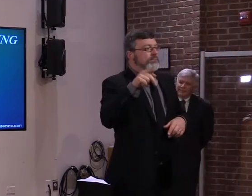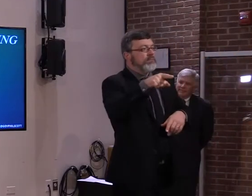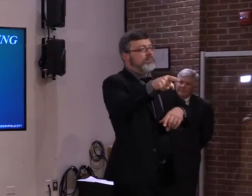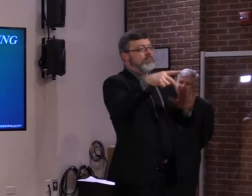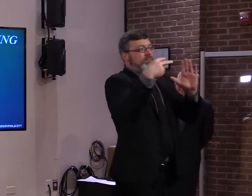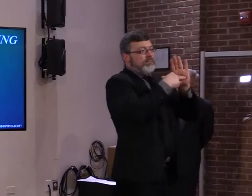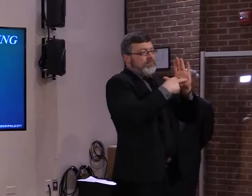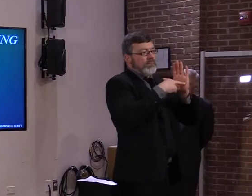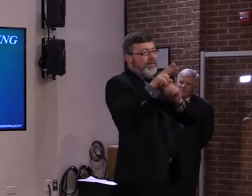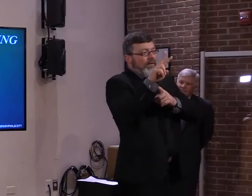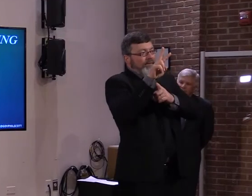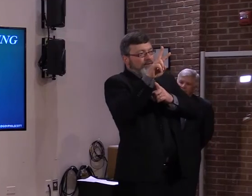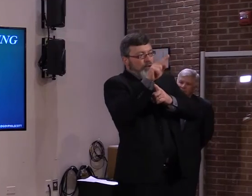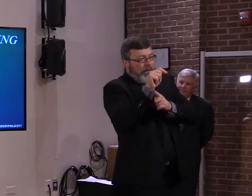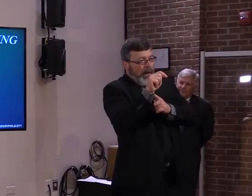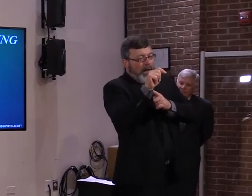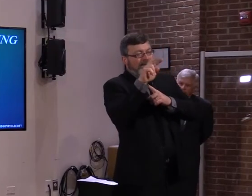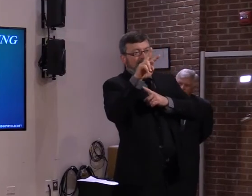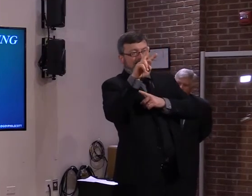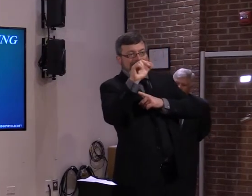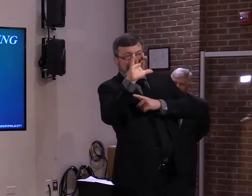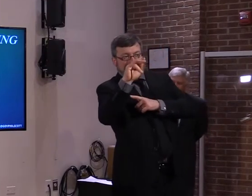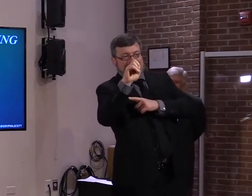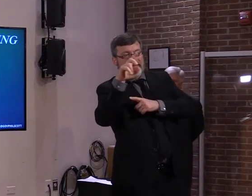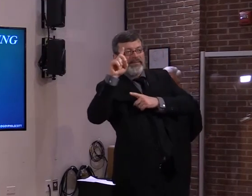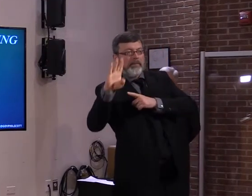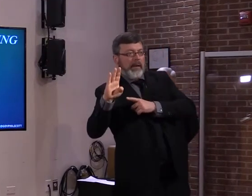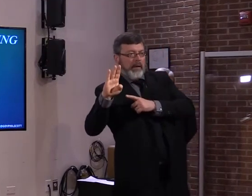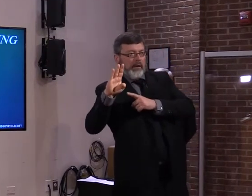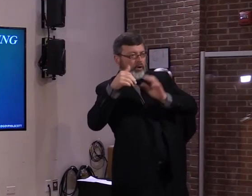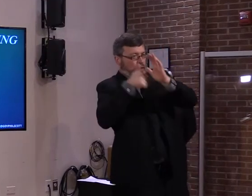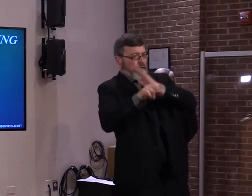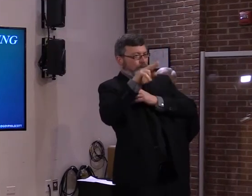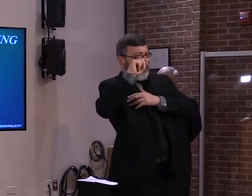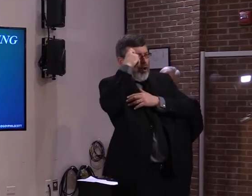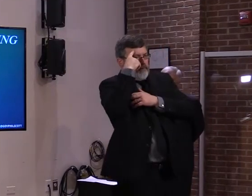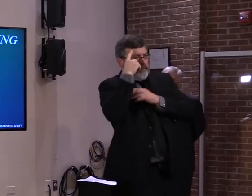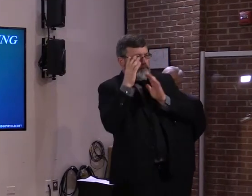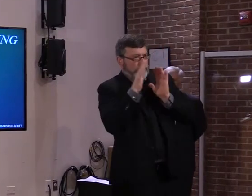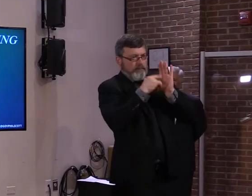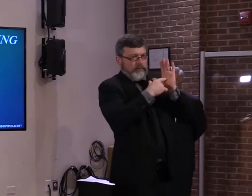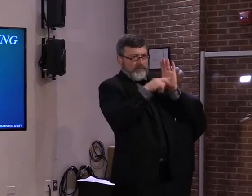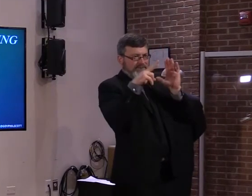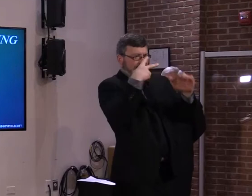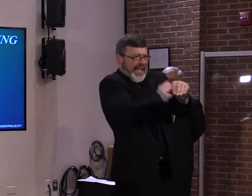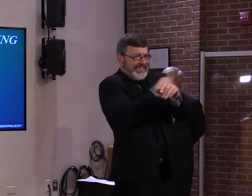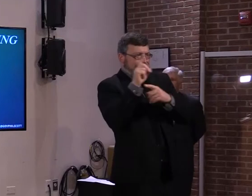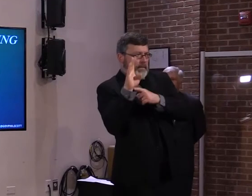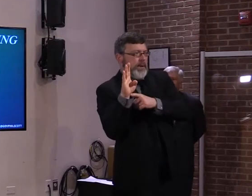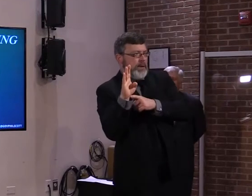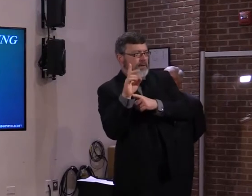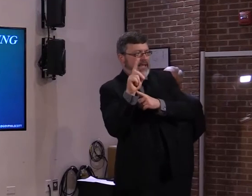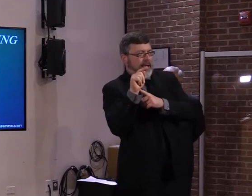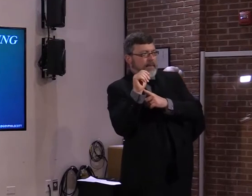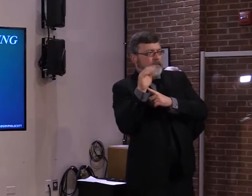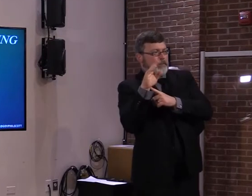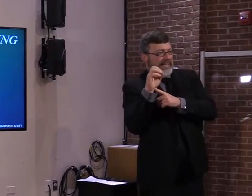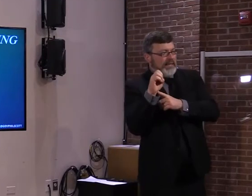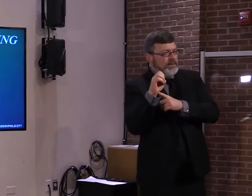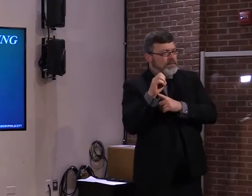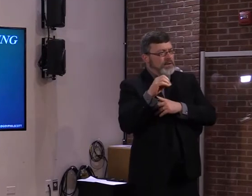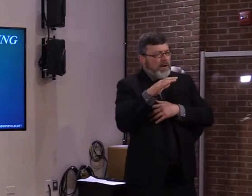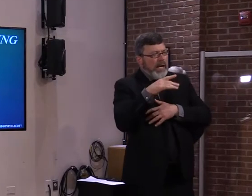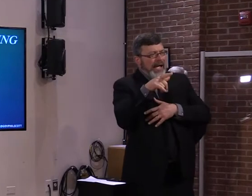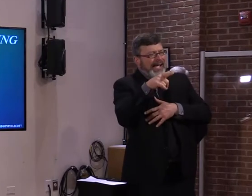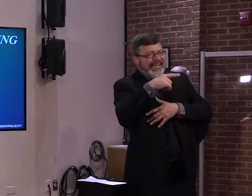it's there today or not. But in the meantime, it is always included in our modeling reports, which is up on the website now